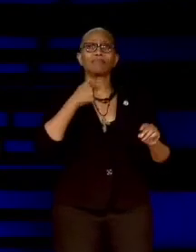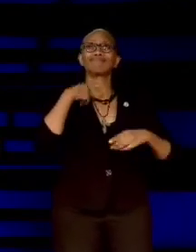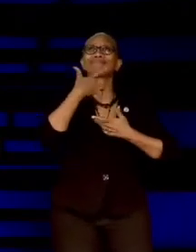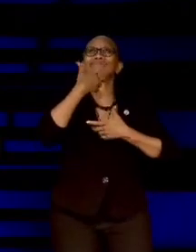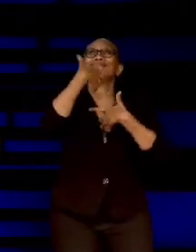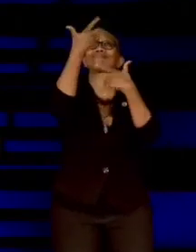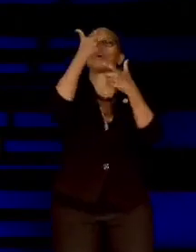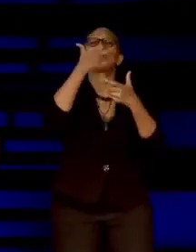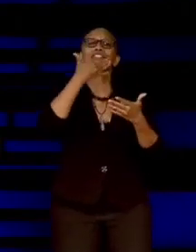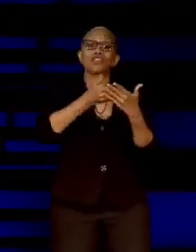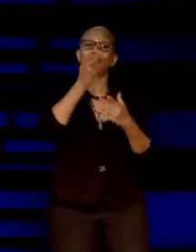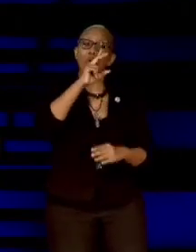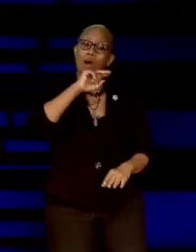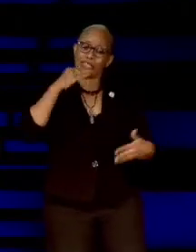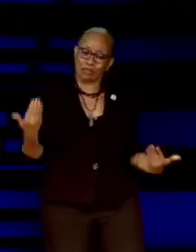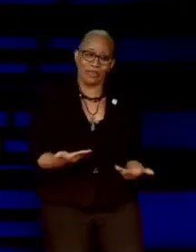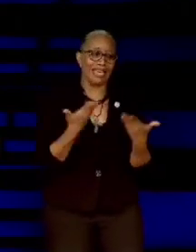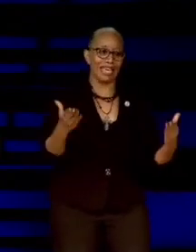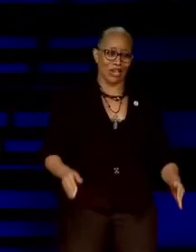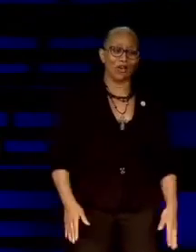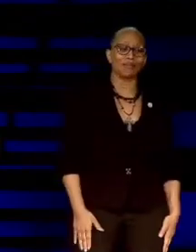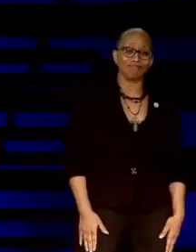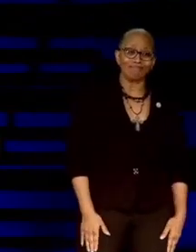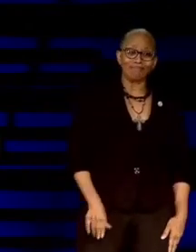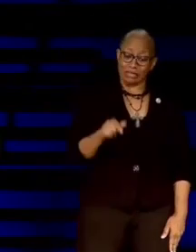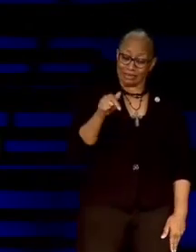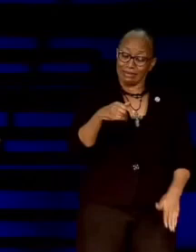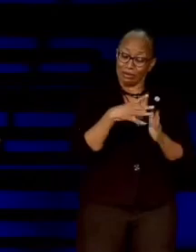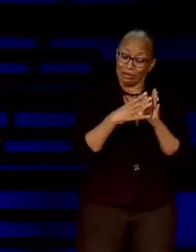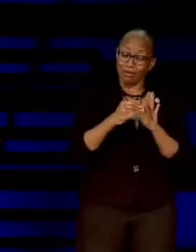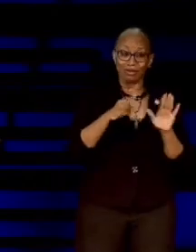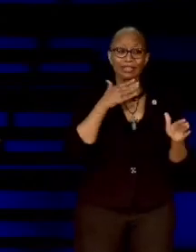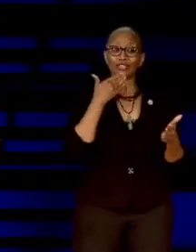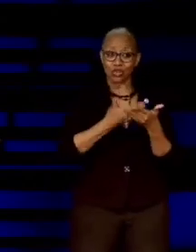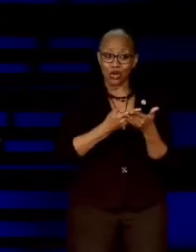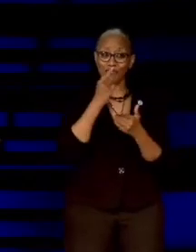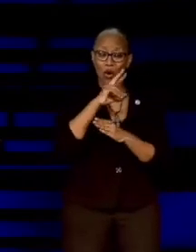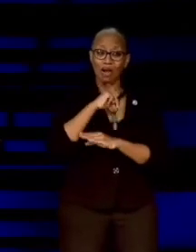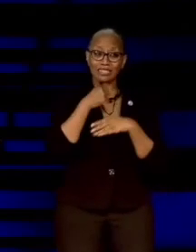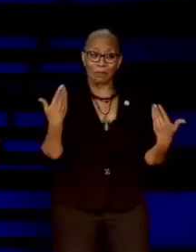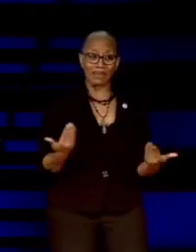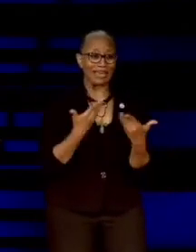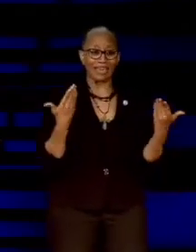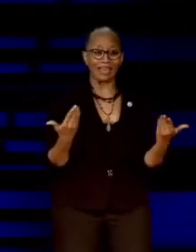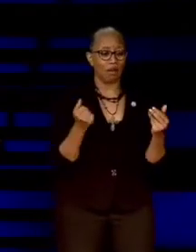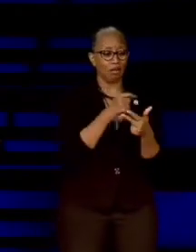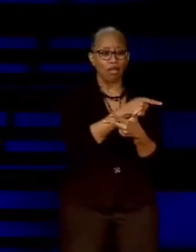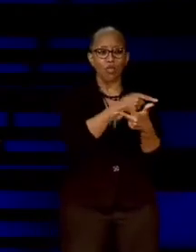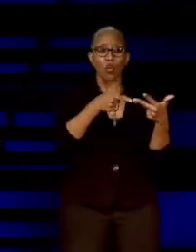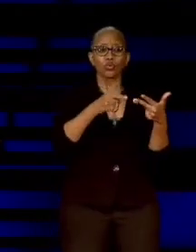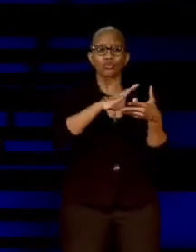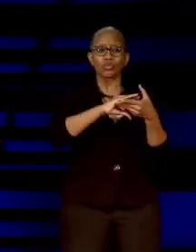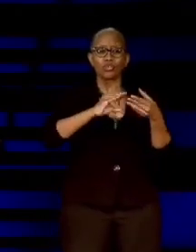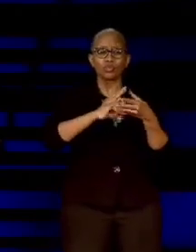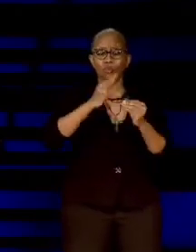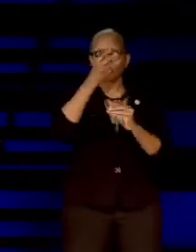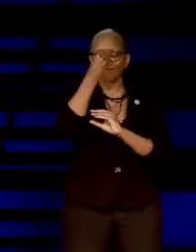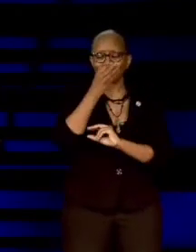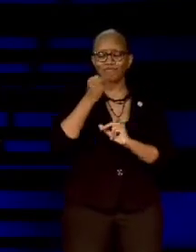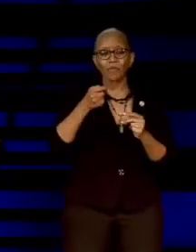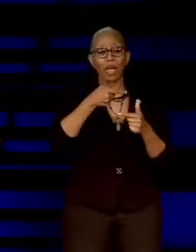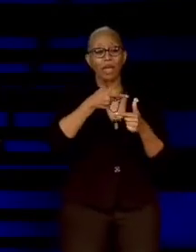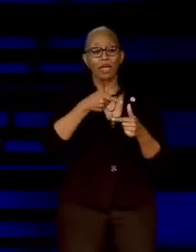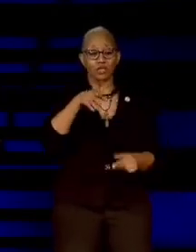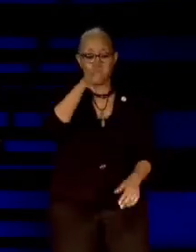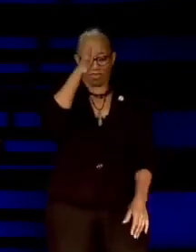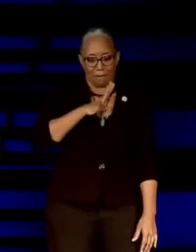out, it's good for us to be here. All three synoptics keep saying that Peter